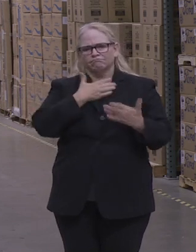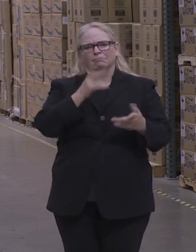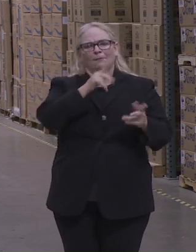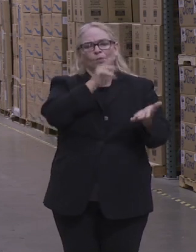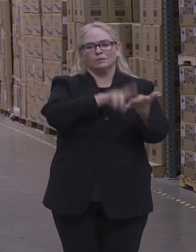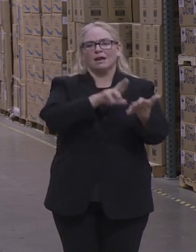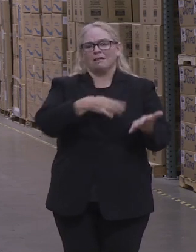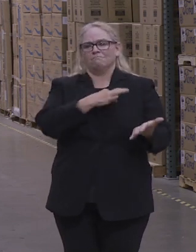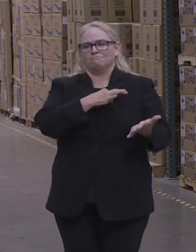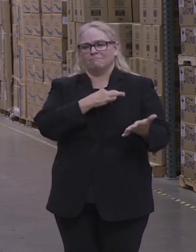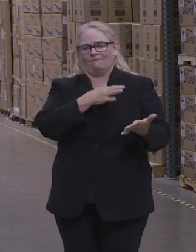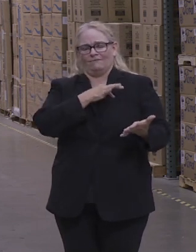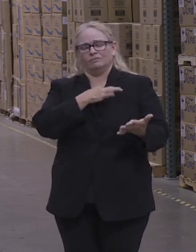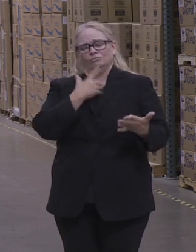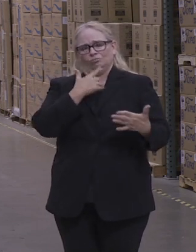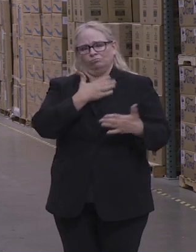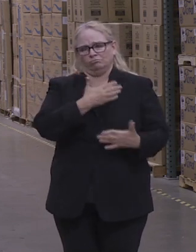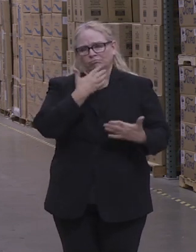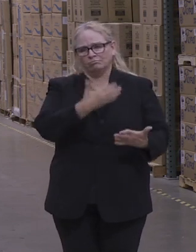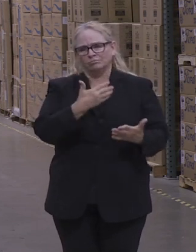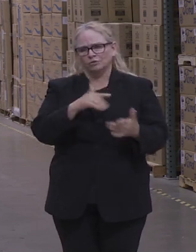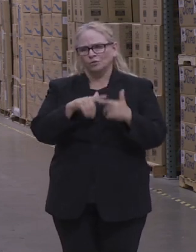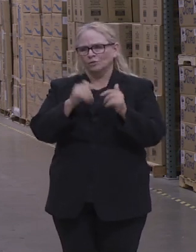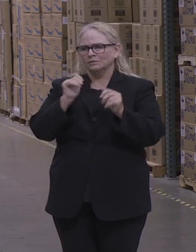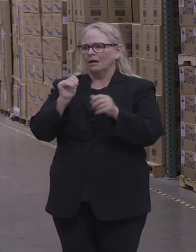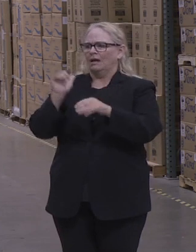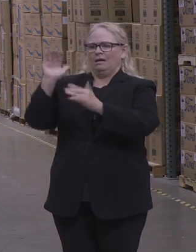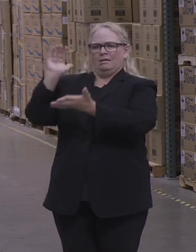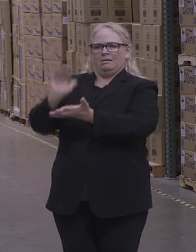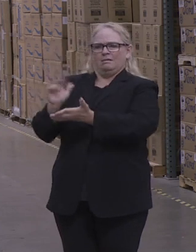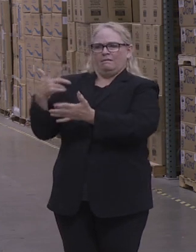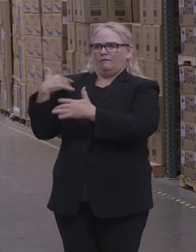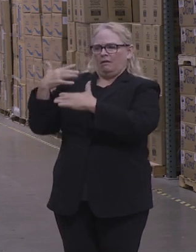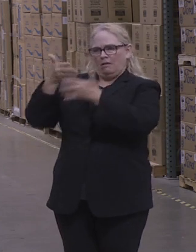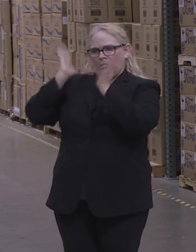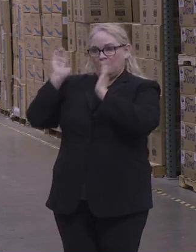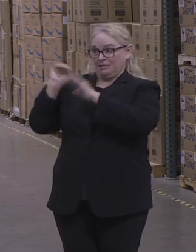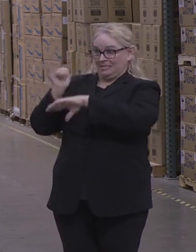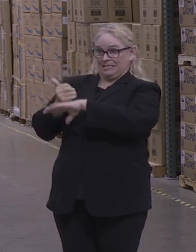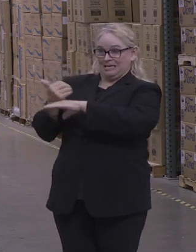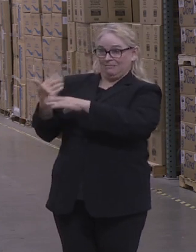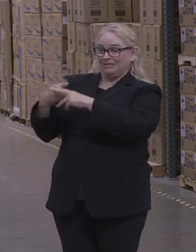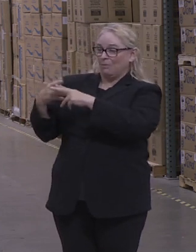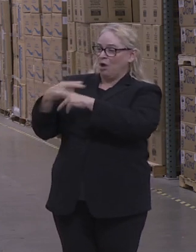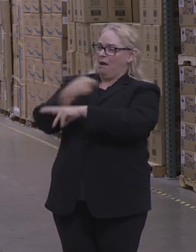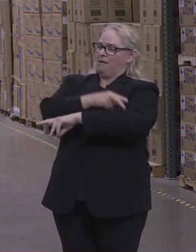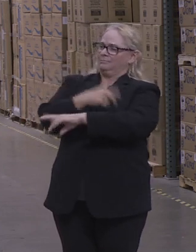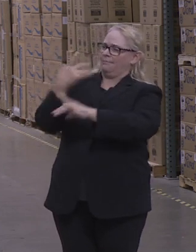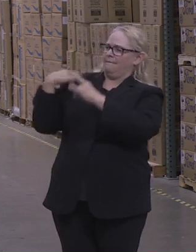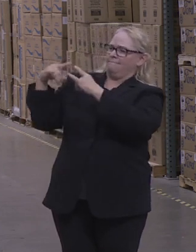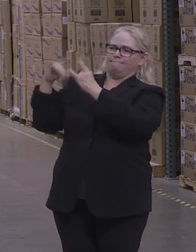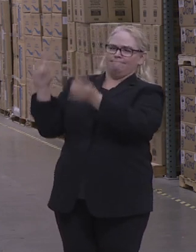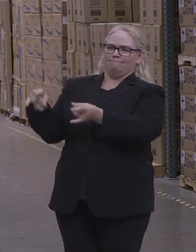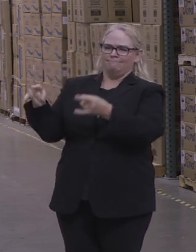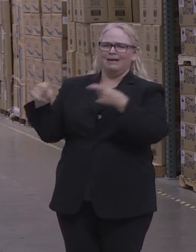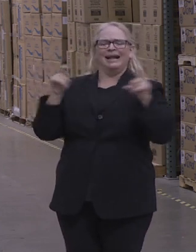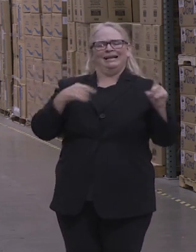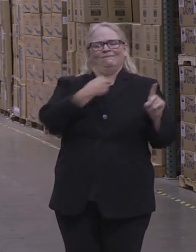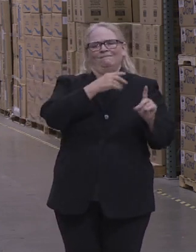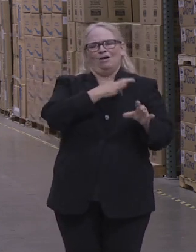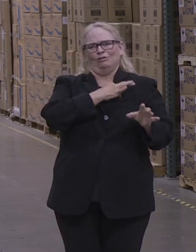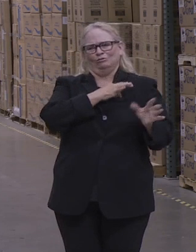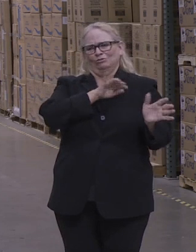needed to staff the beds, these alternative care sites, support our efforts in terms of contact tracing and the like. But the purpose